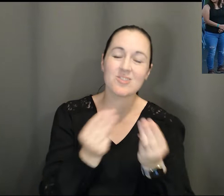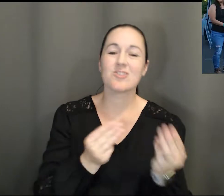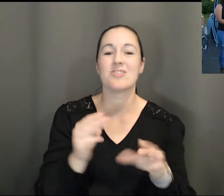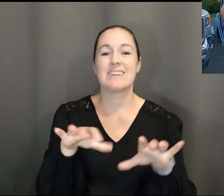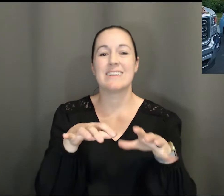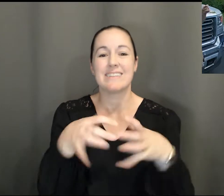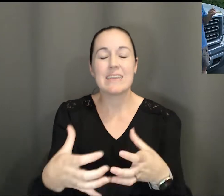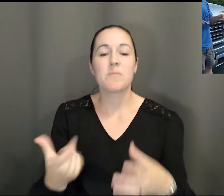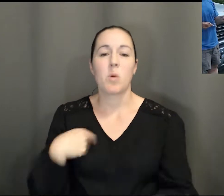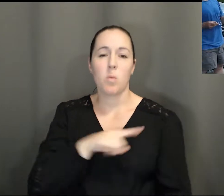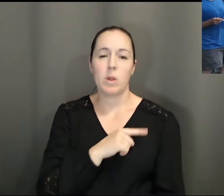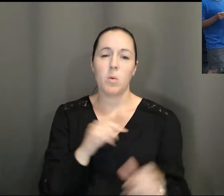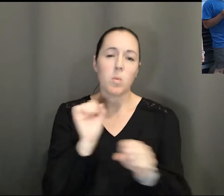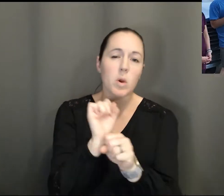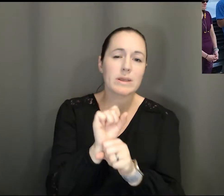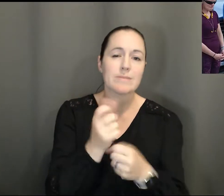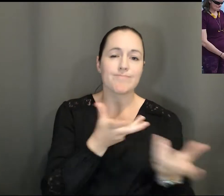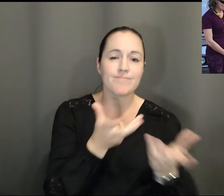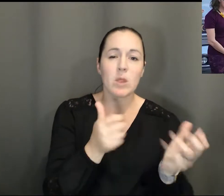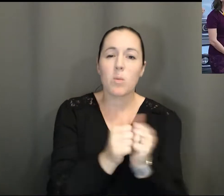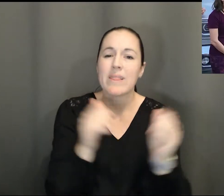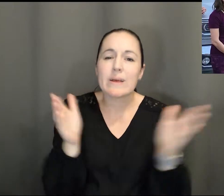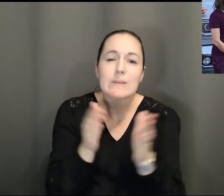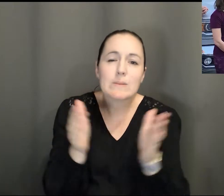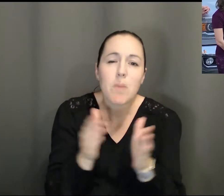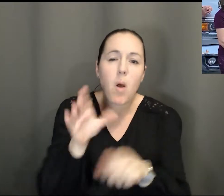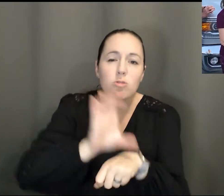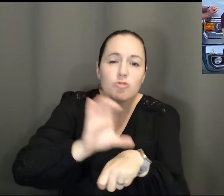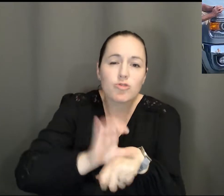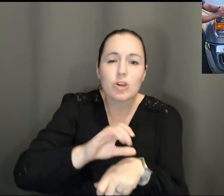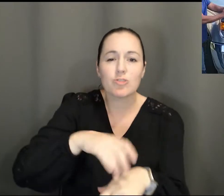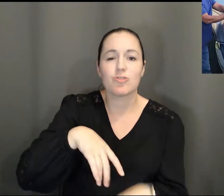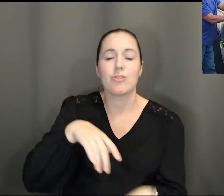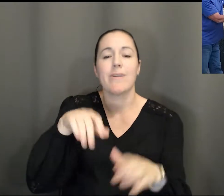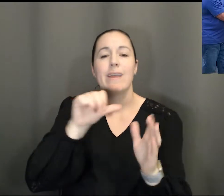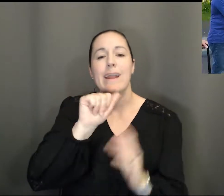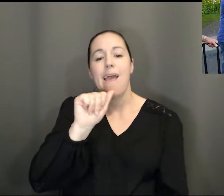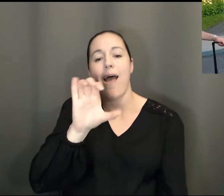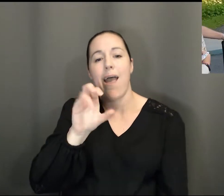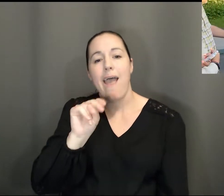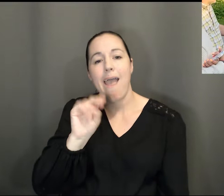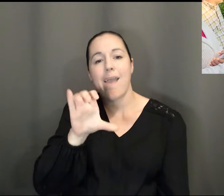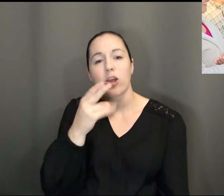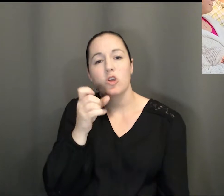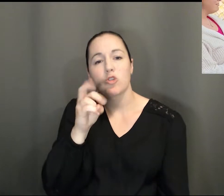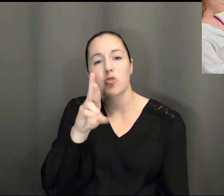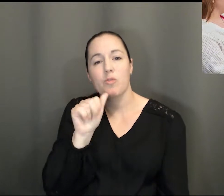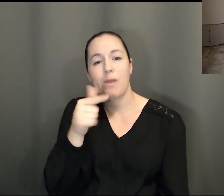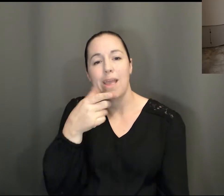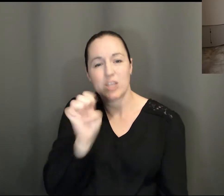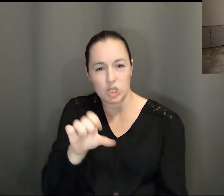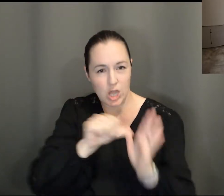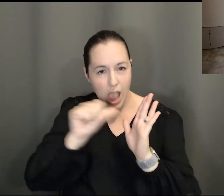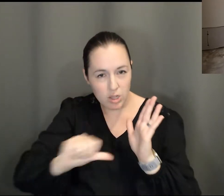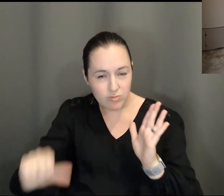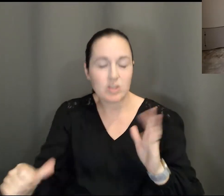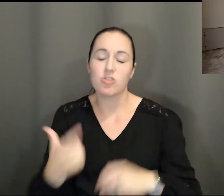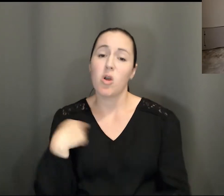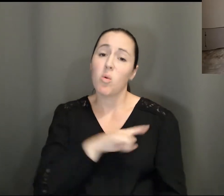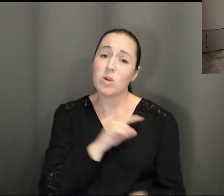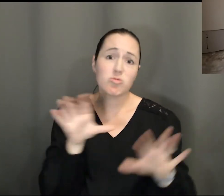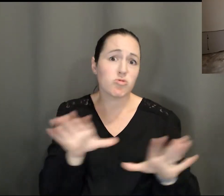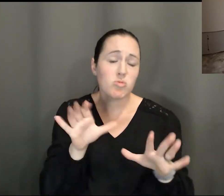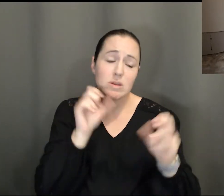folks working with a small church in Anchorage located in an underserved area of the city. And we've been doing some really incredible things